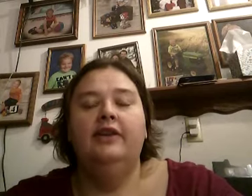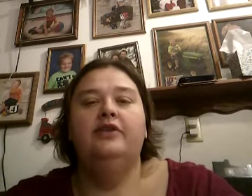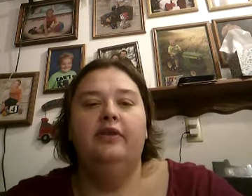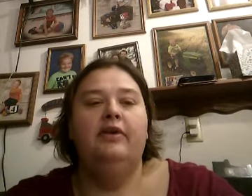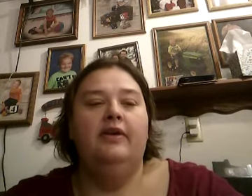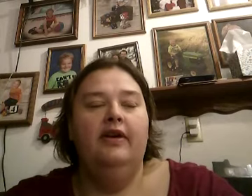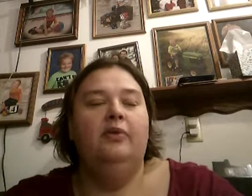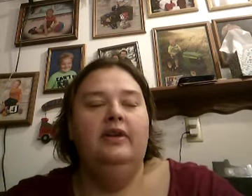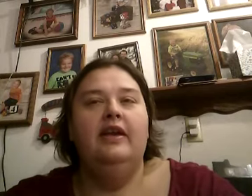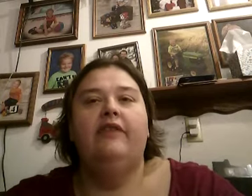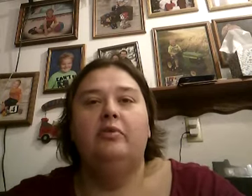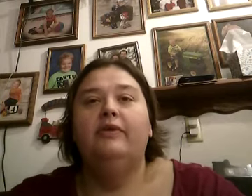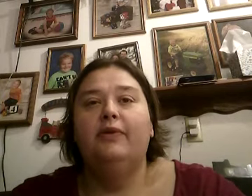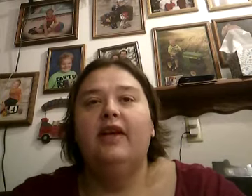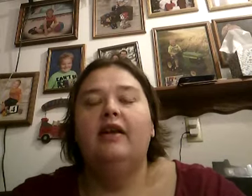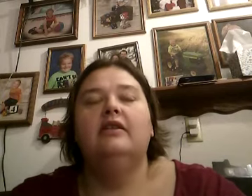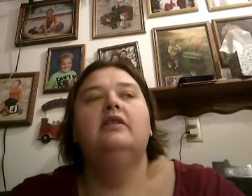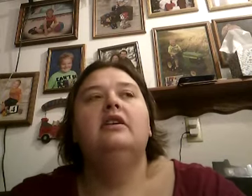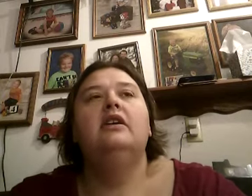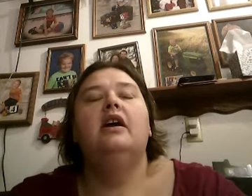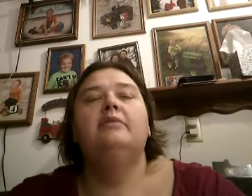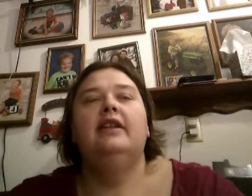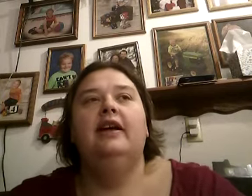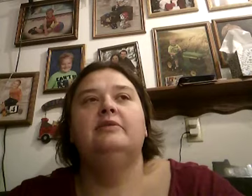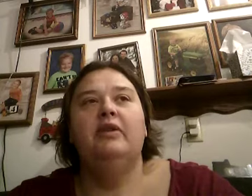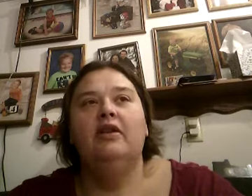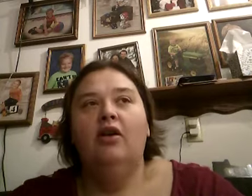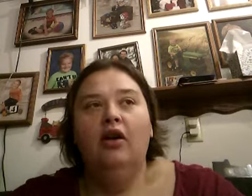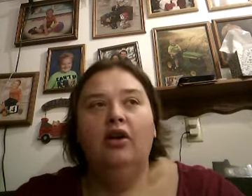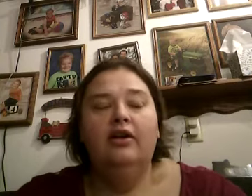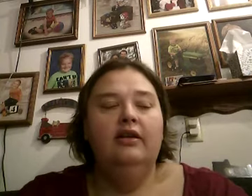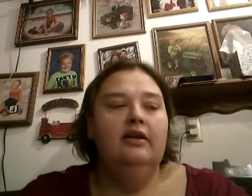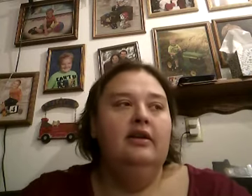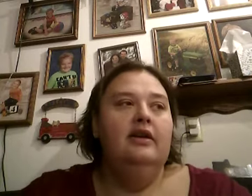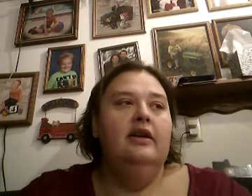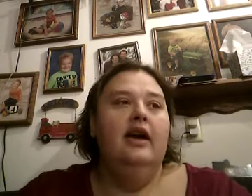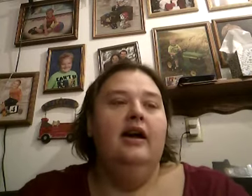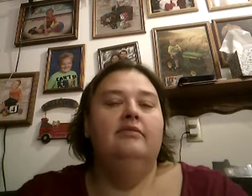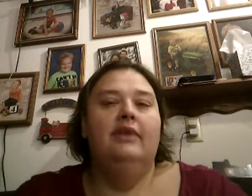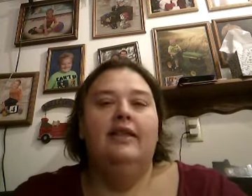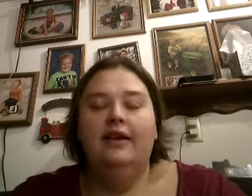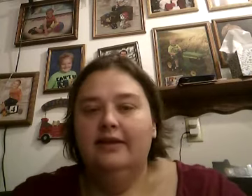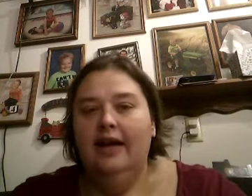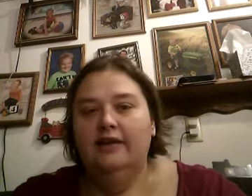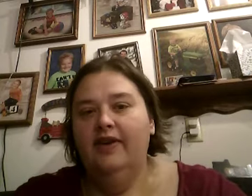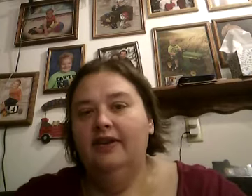I want to really thank everyone for that. It has been hard. I think Zach is finally